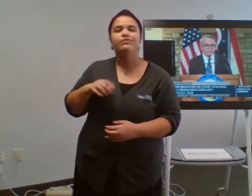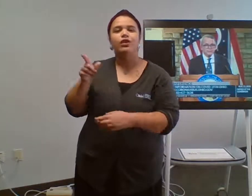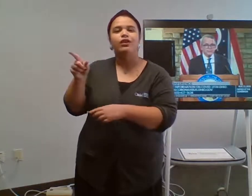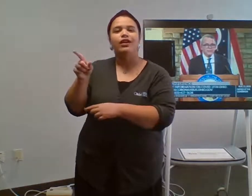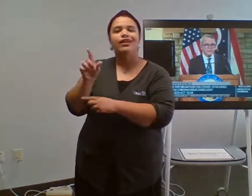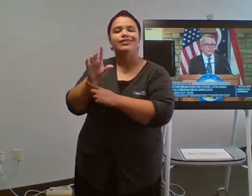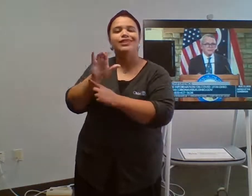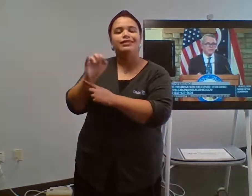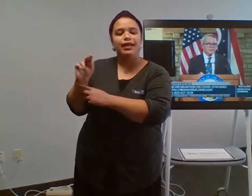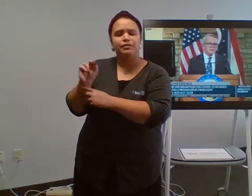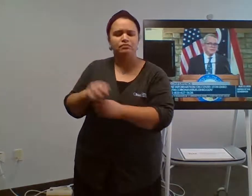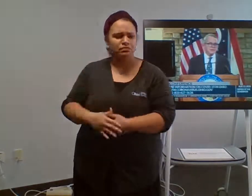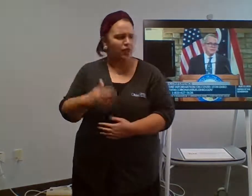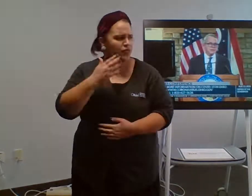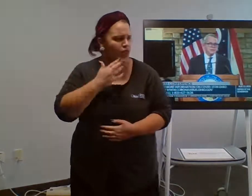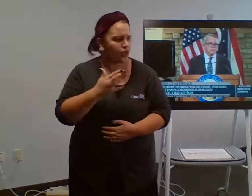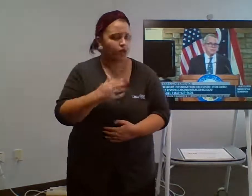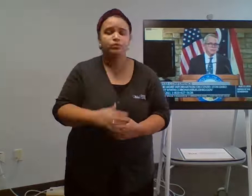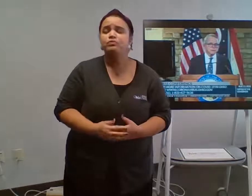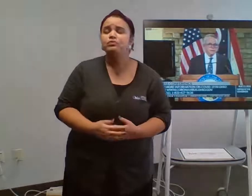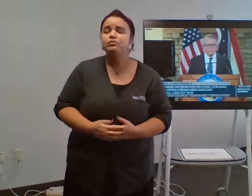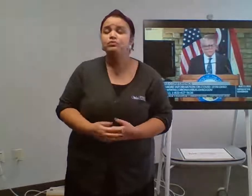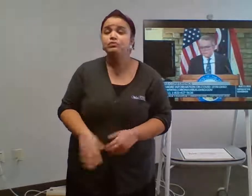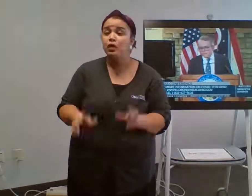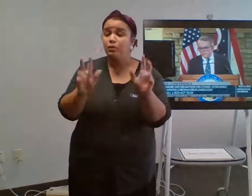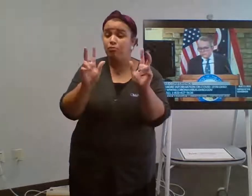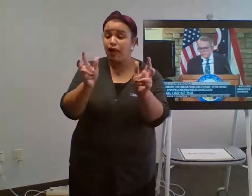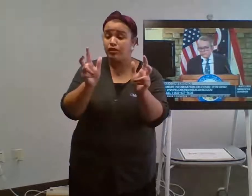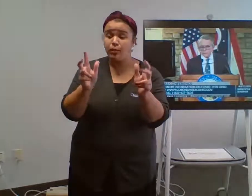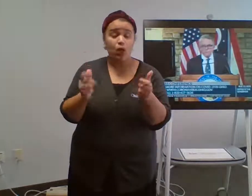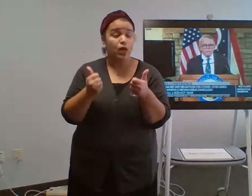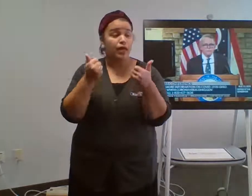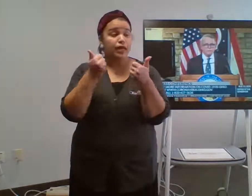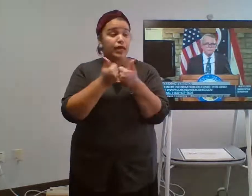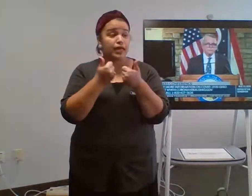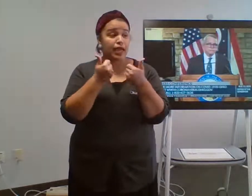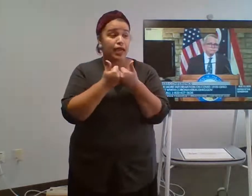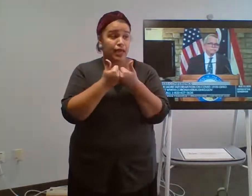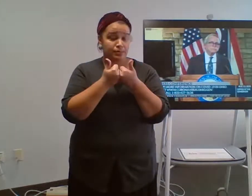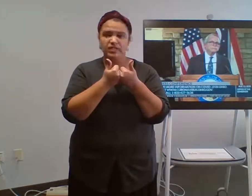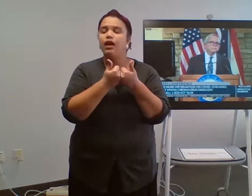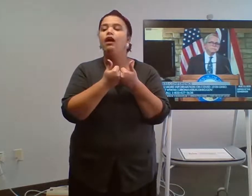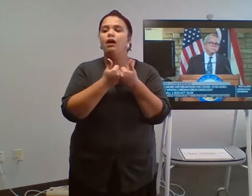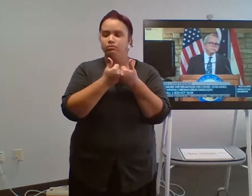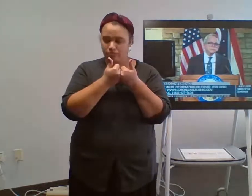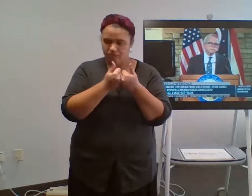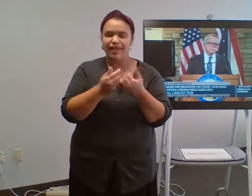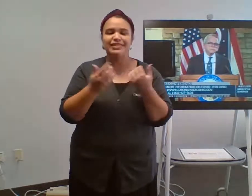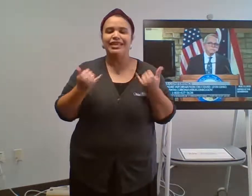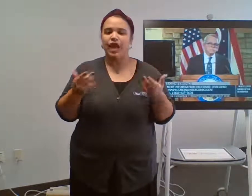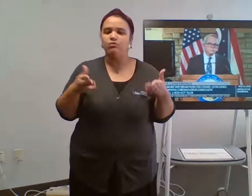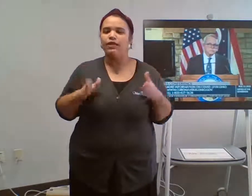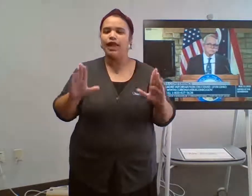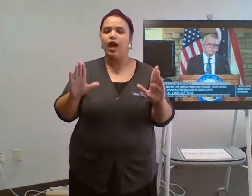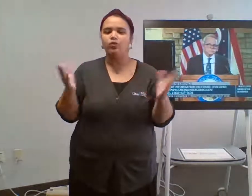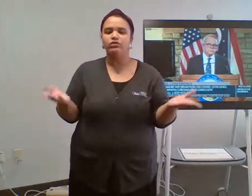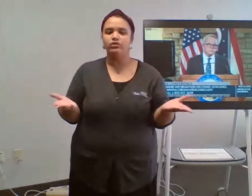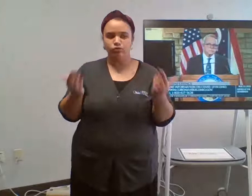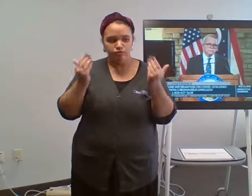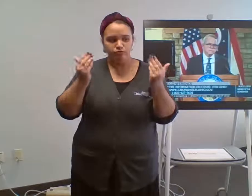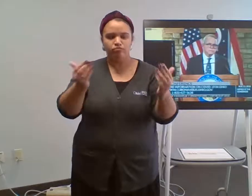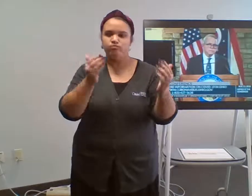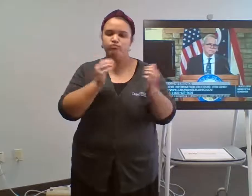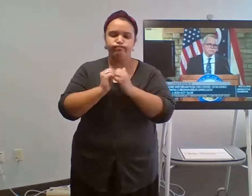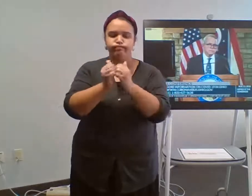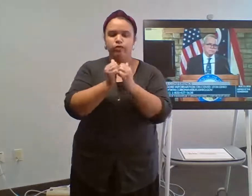sir. A temporary injunction has allowed basketball games to be played in Warren County in our area. What's the latest on rules